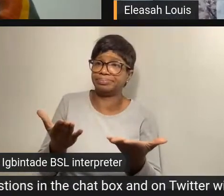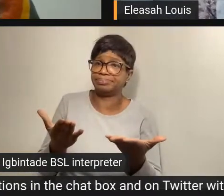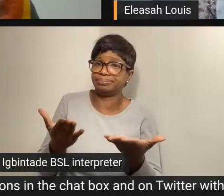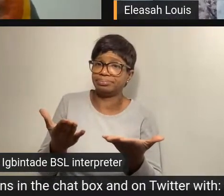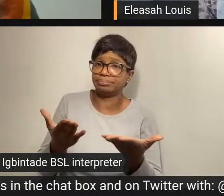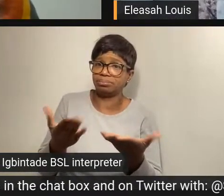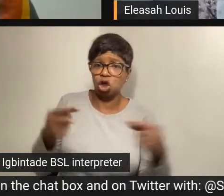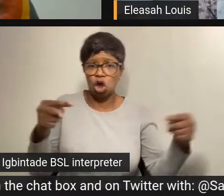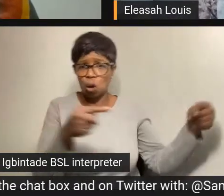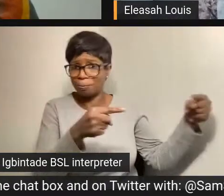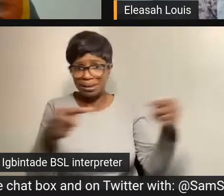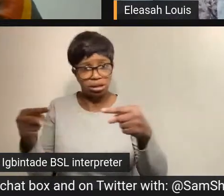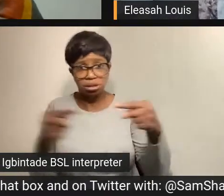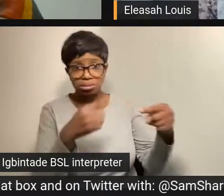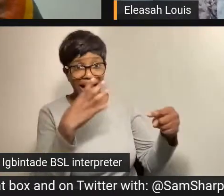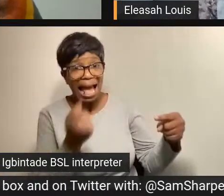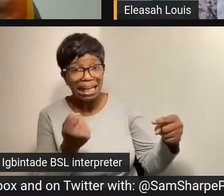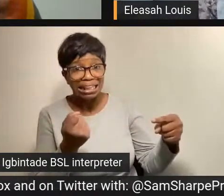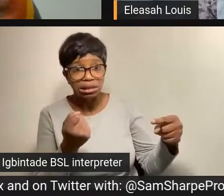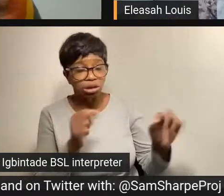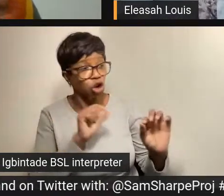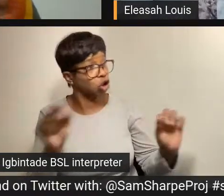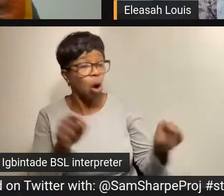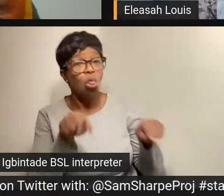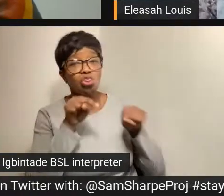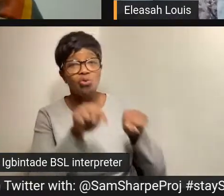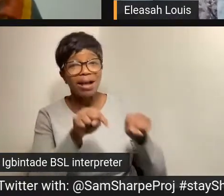be competition with no threat